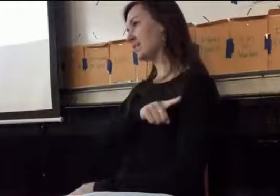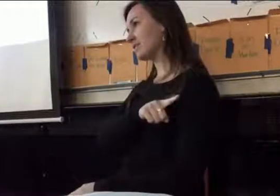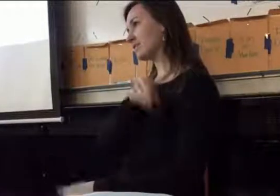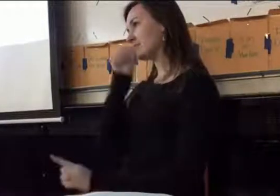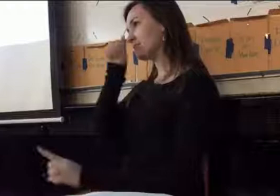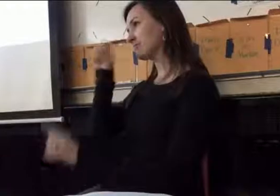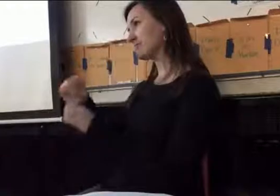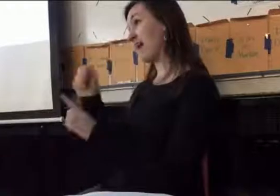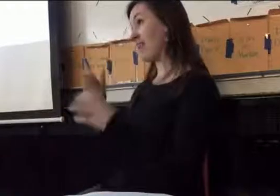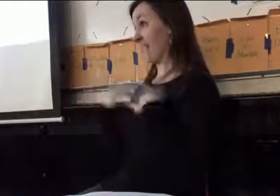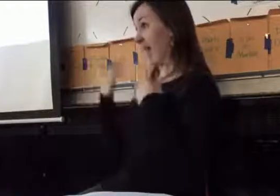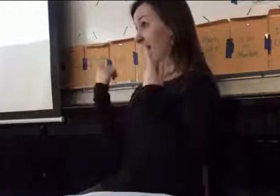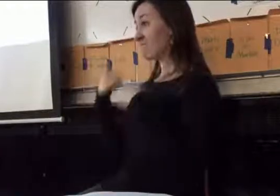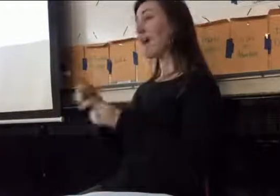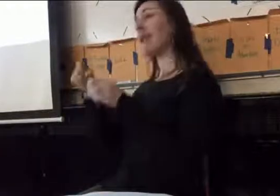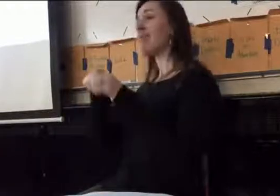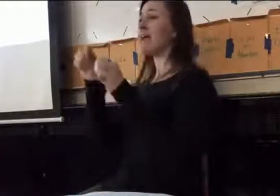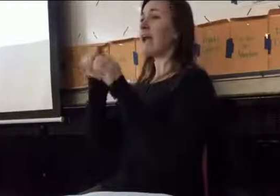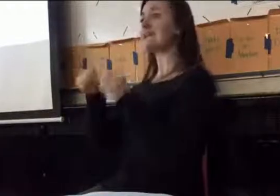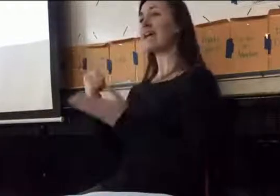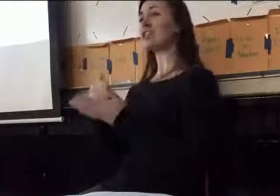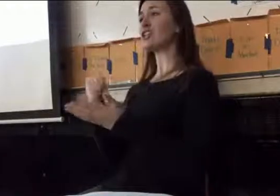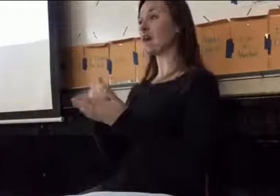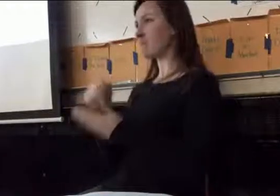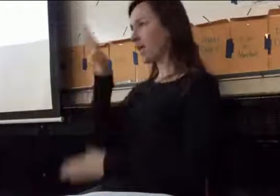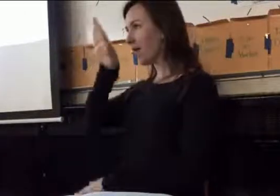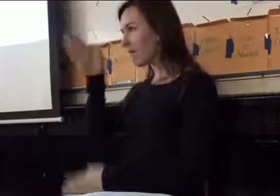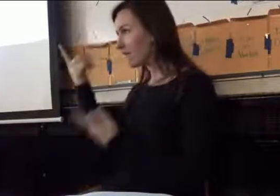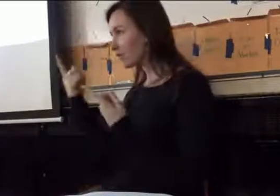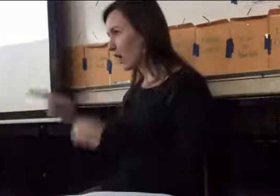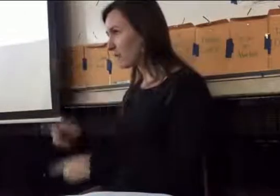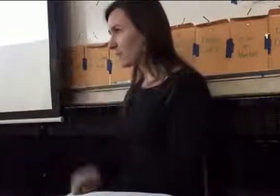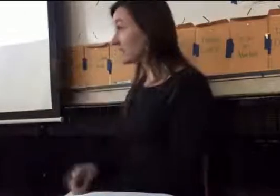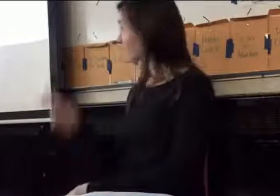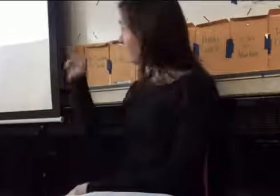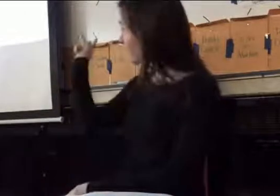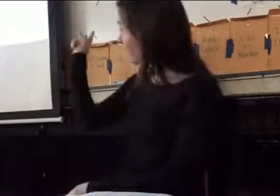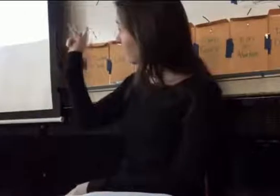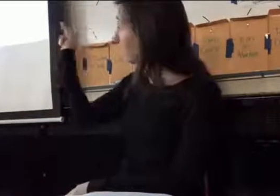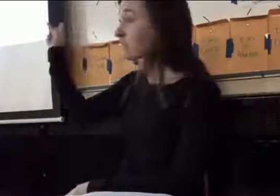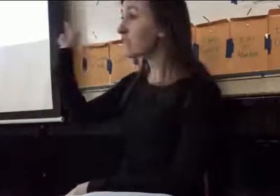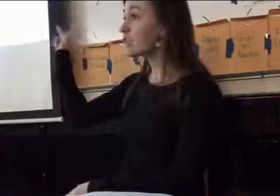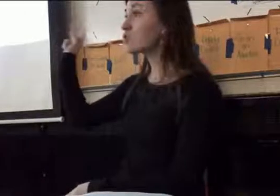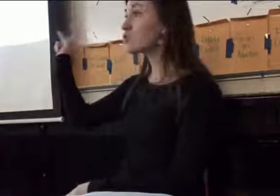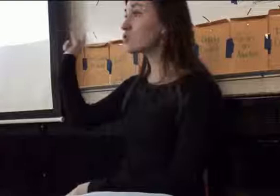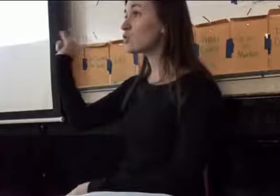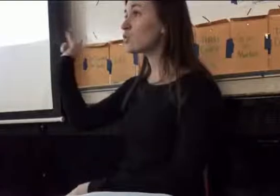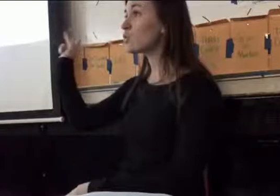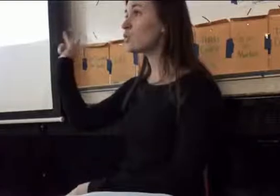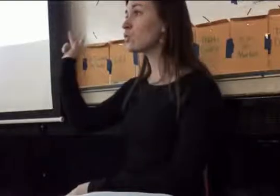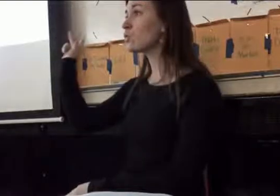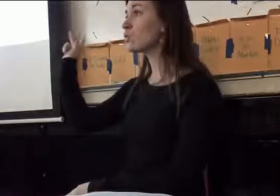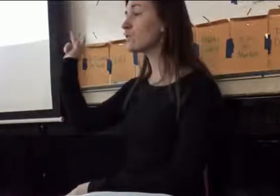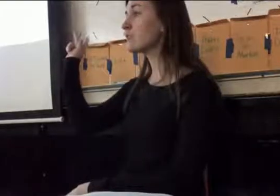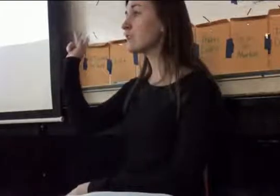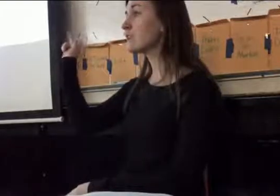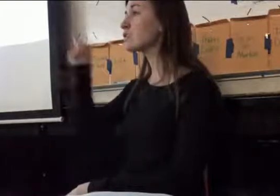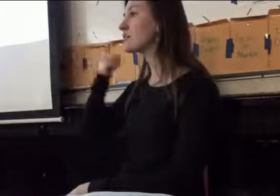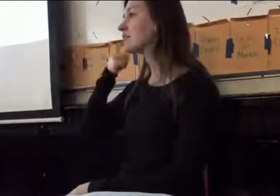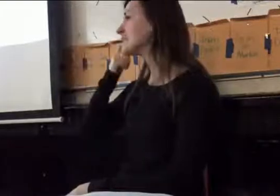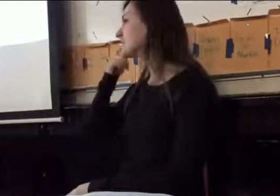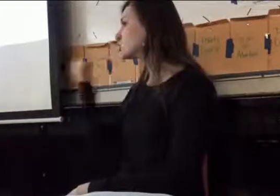station never even happened. Turns out that these two had a gambling problem. They were really, really short